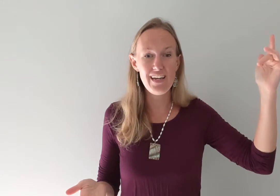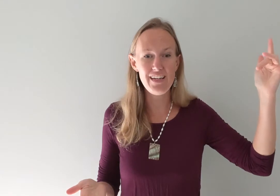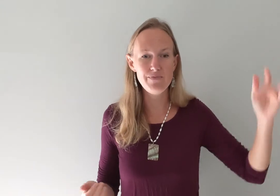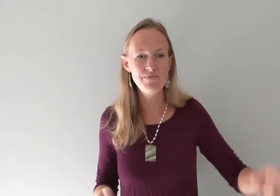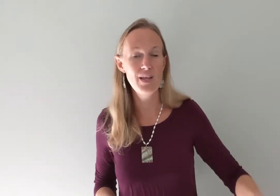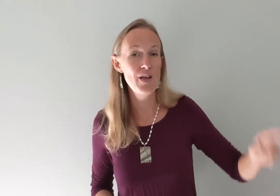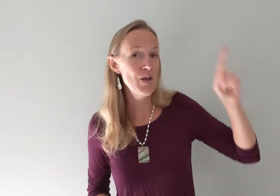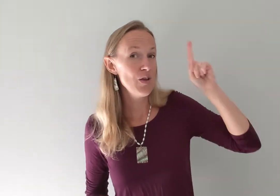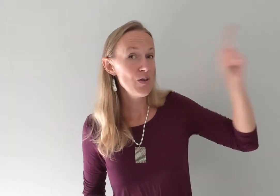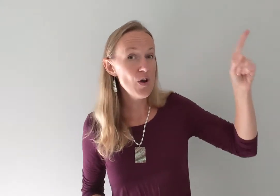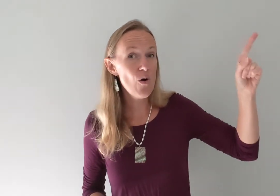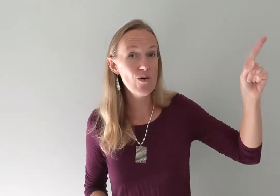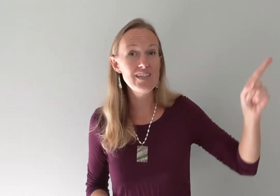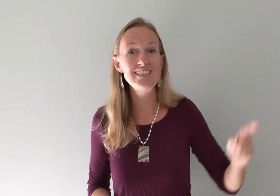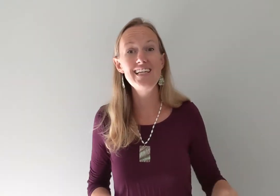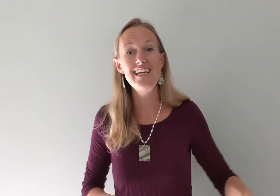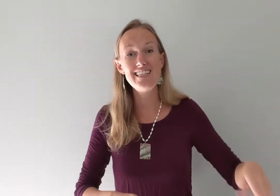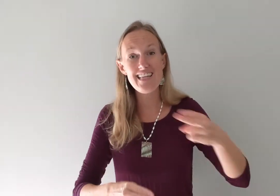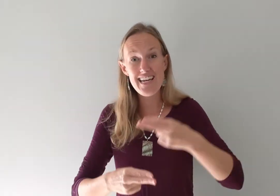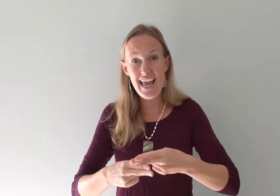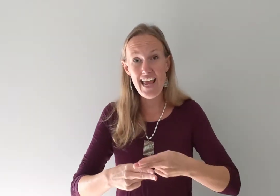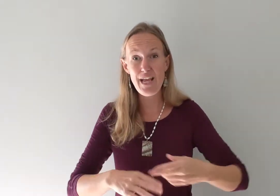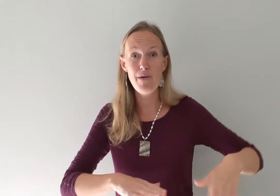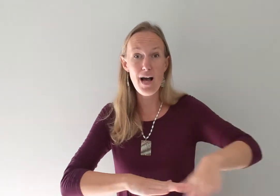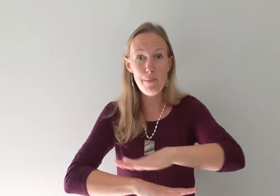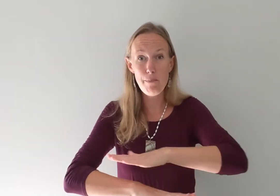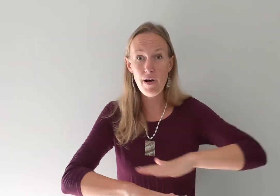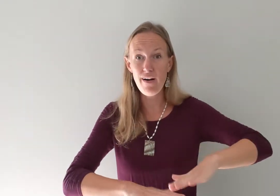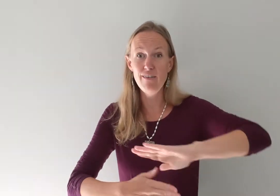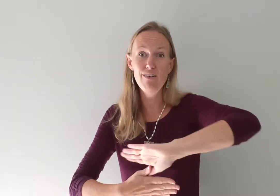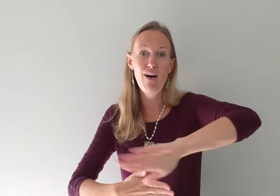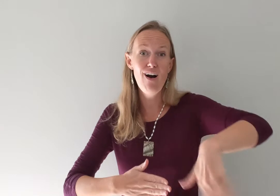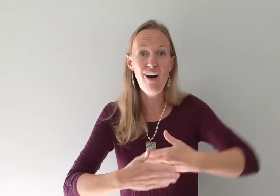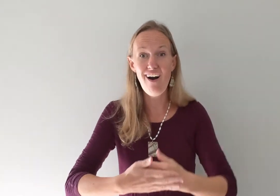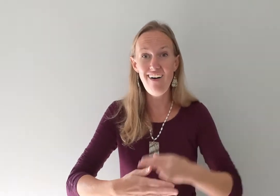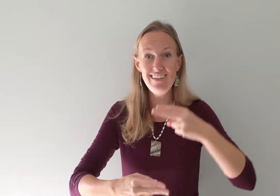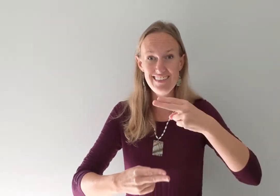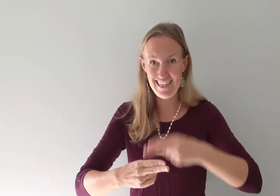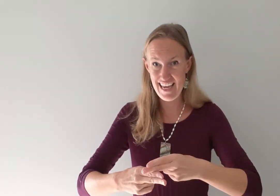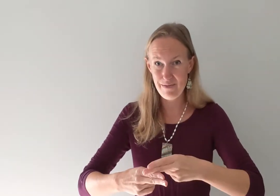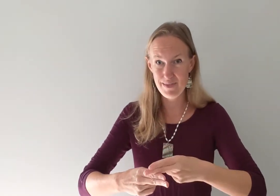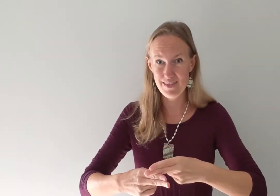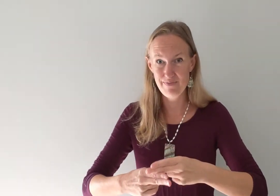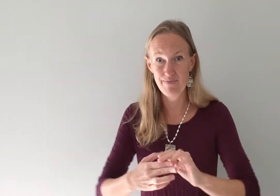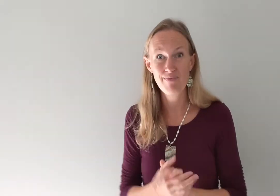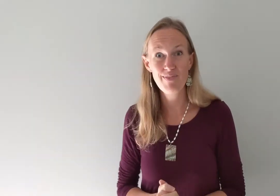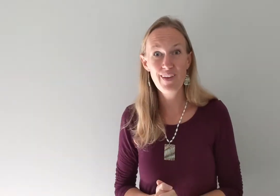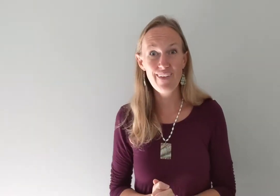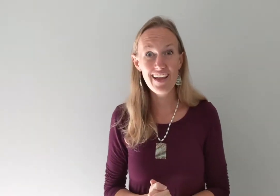glory. Yours is the name above all names. Okay,